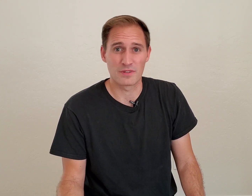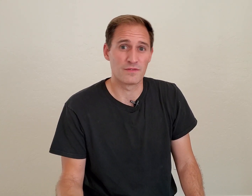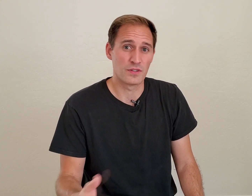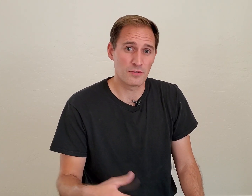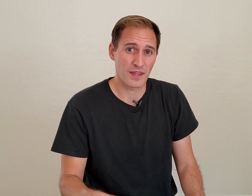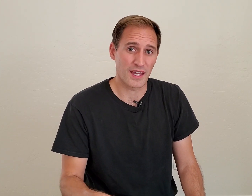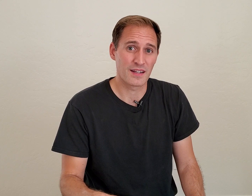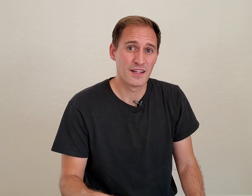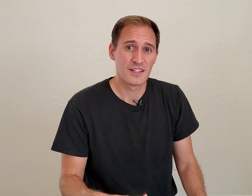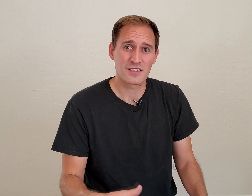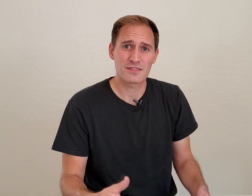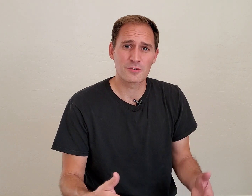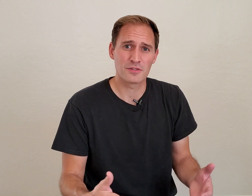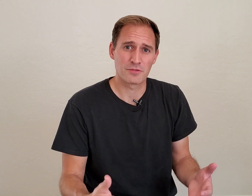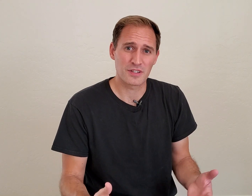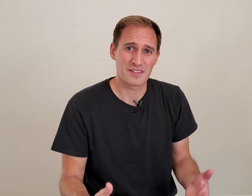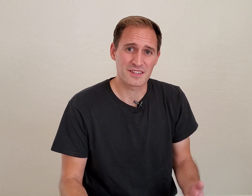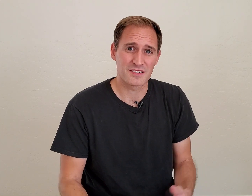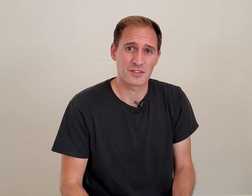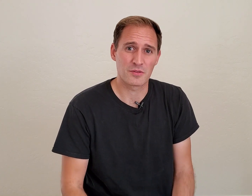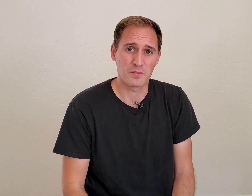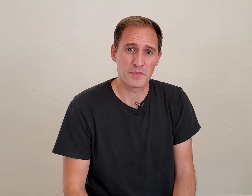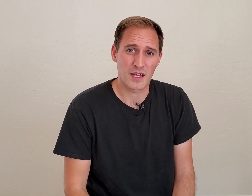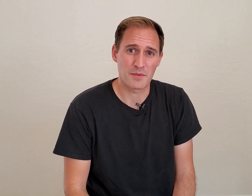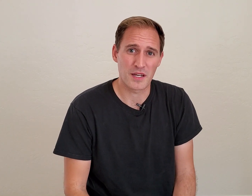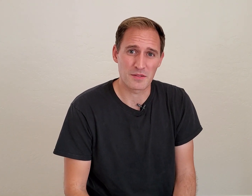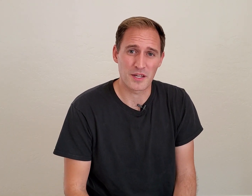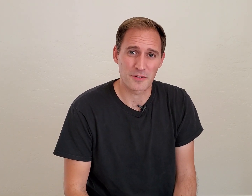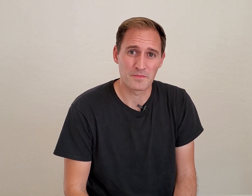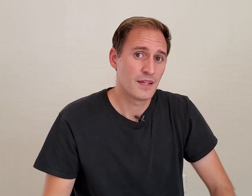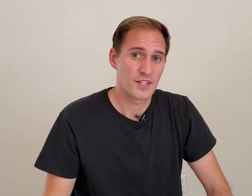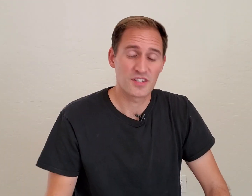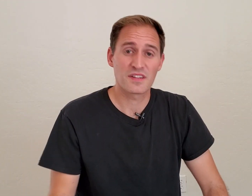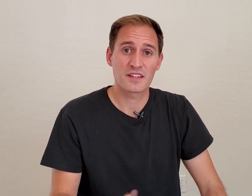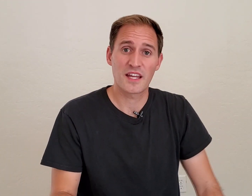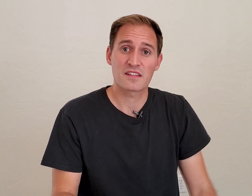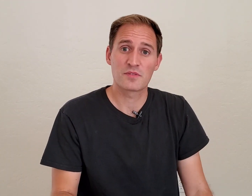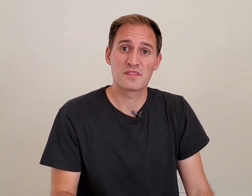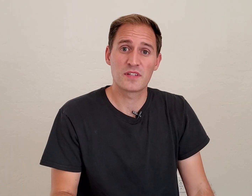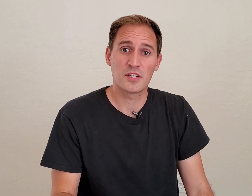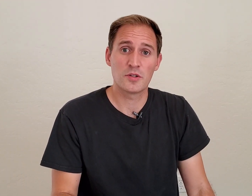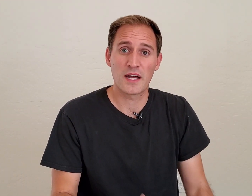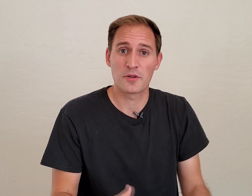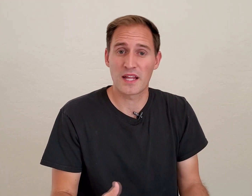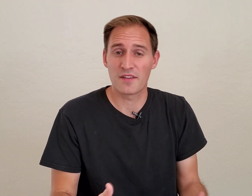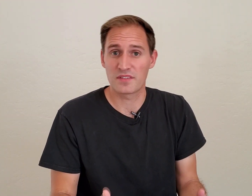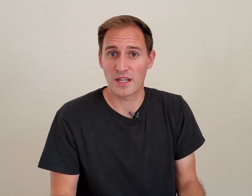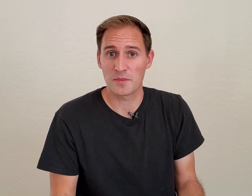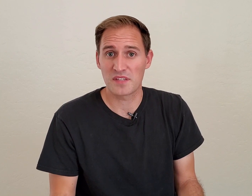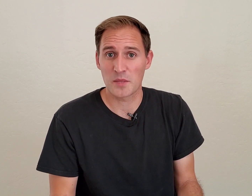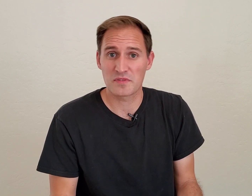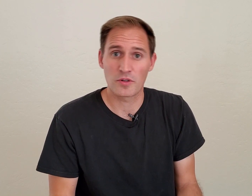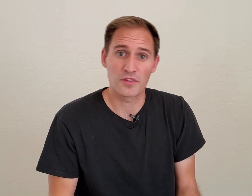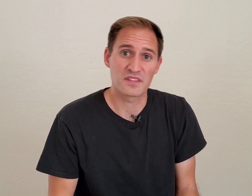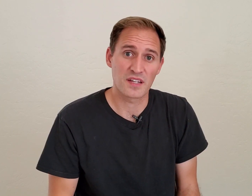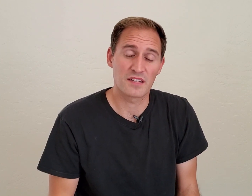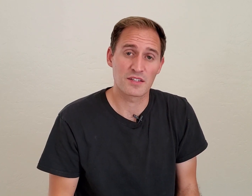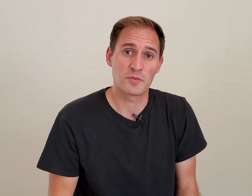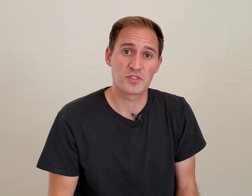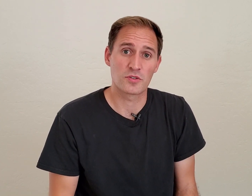review that just so it really sticks in your mind better. And just like last week's video, I will have timestamps for all the signs I will be showing you